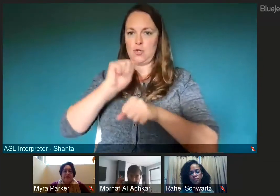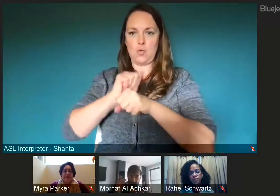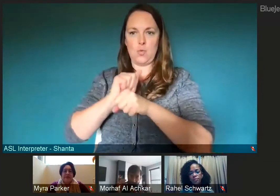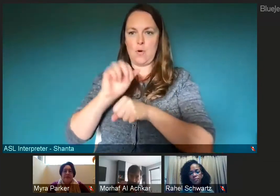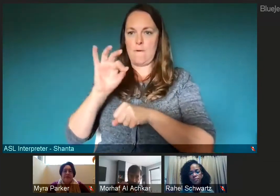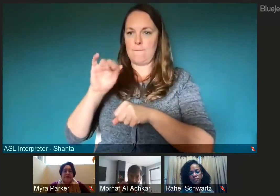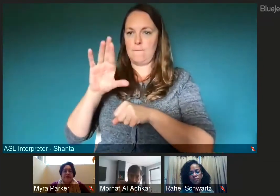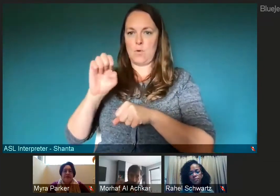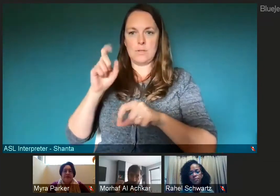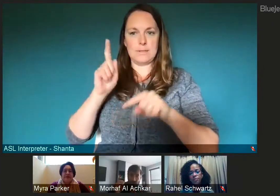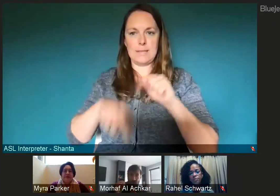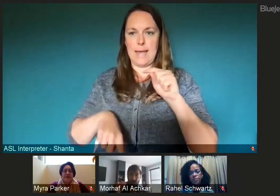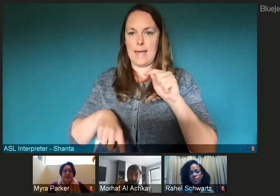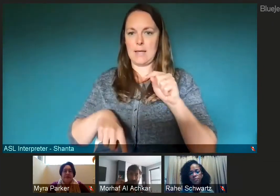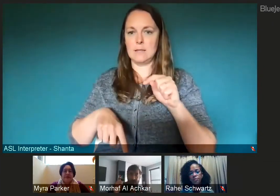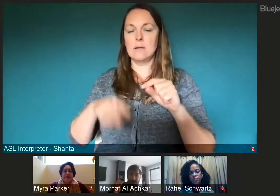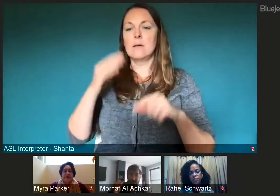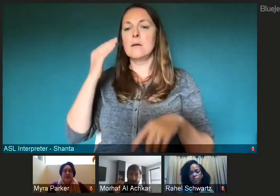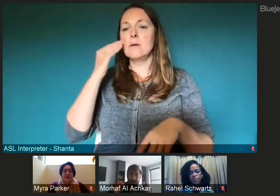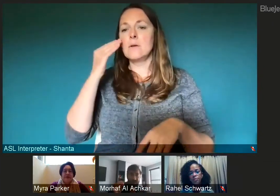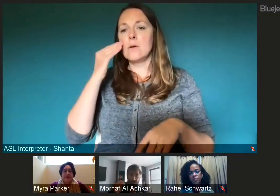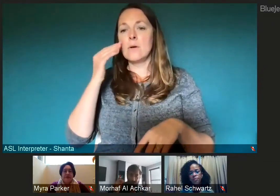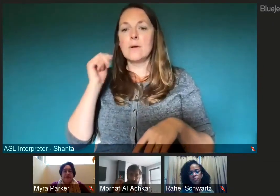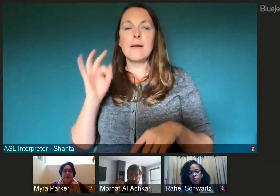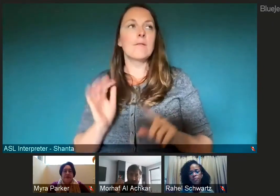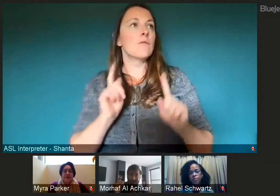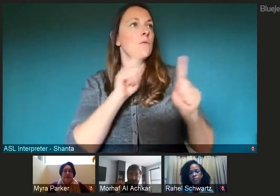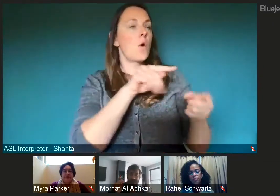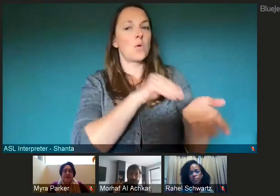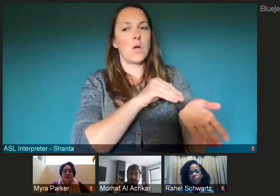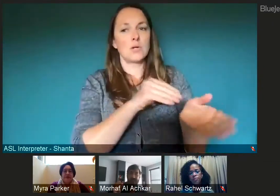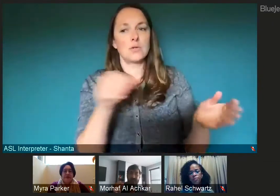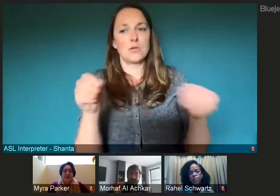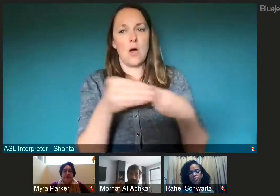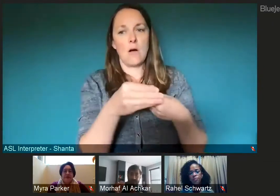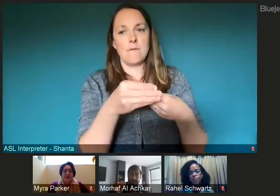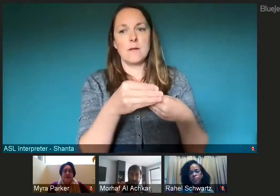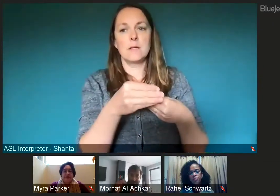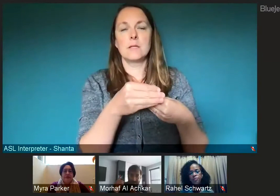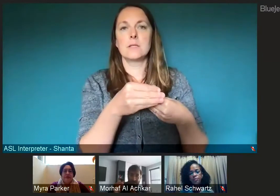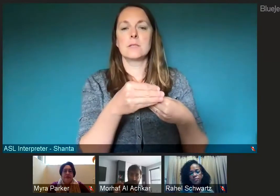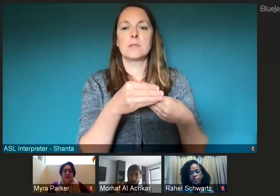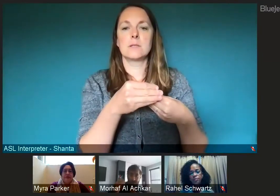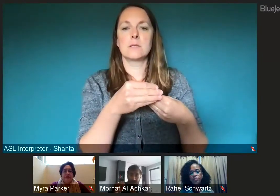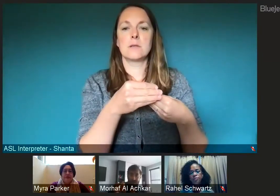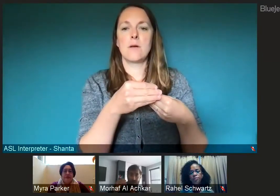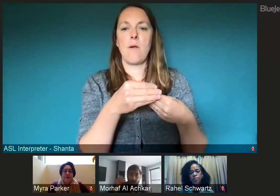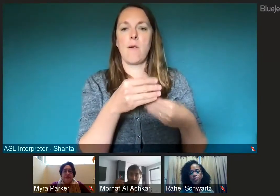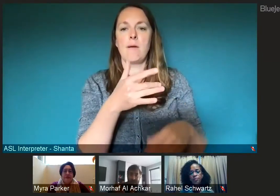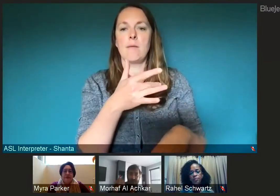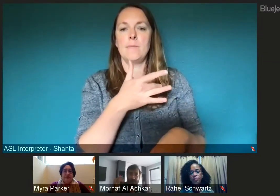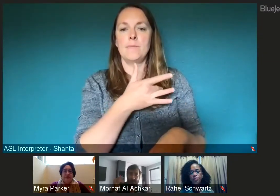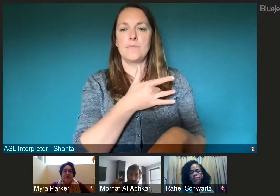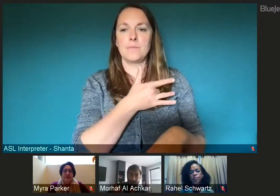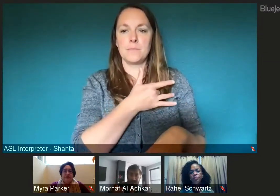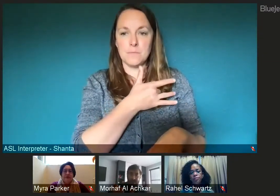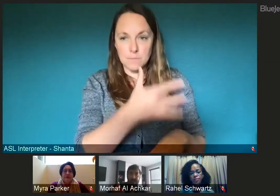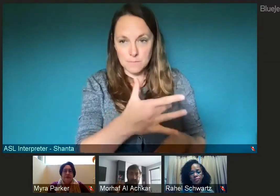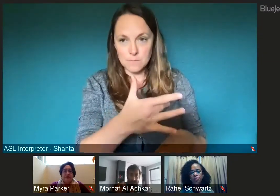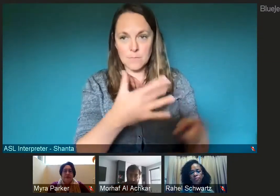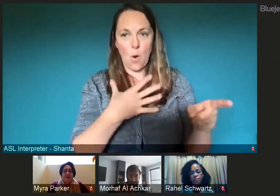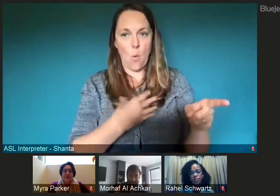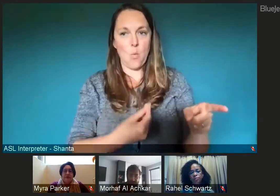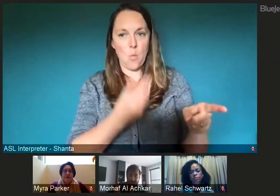a person, if you go to a doctor's office, you're more likely than not being seen with a white